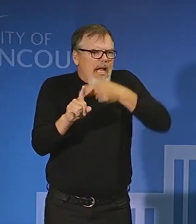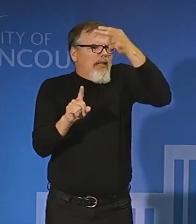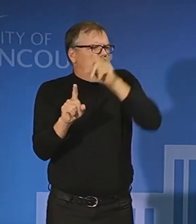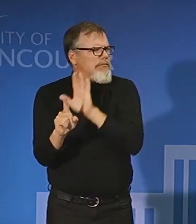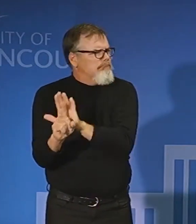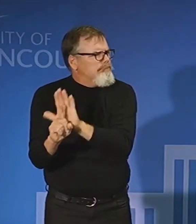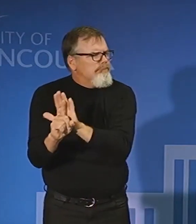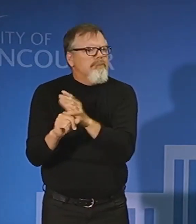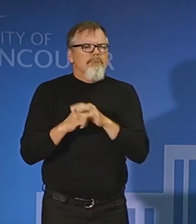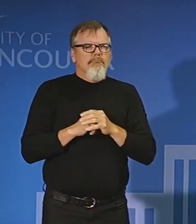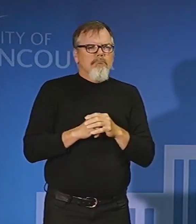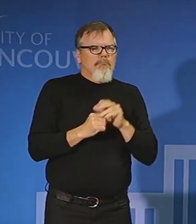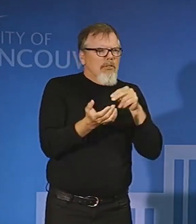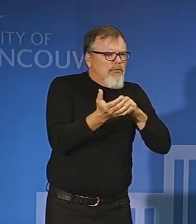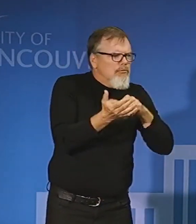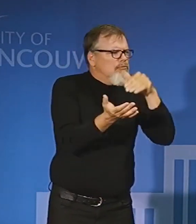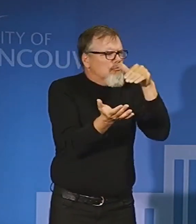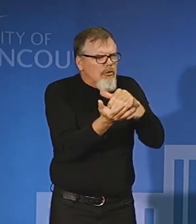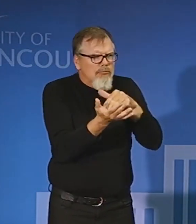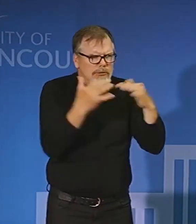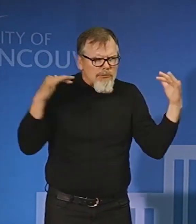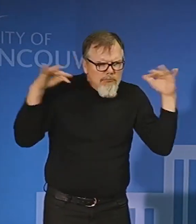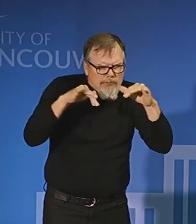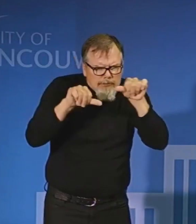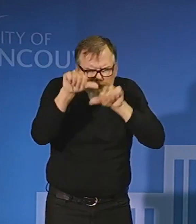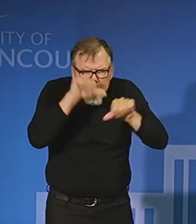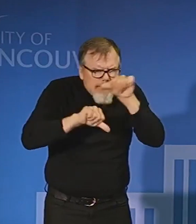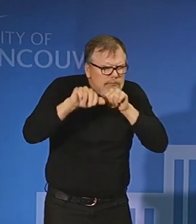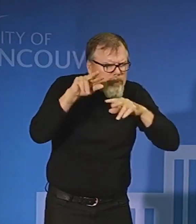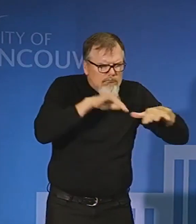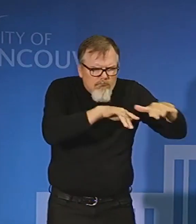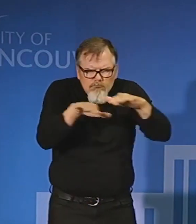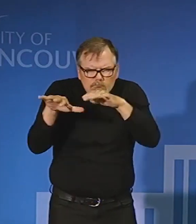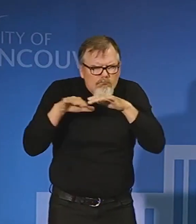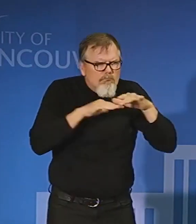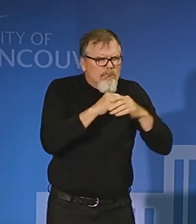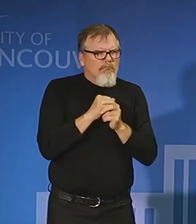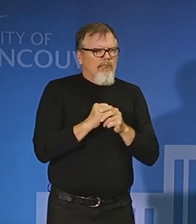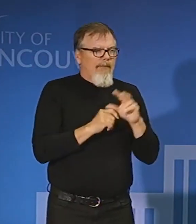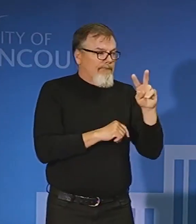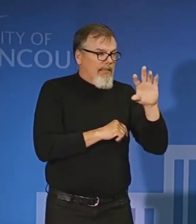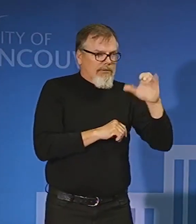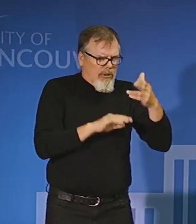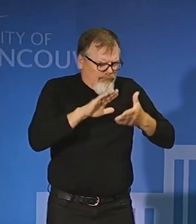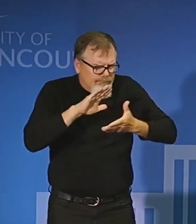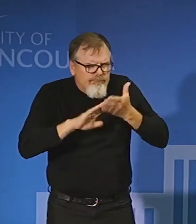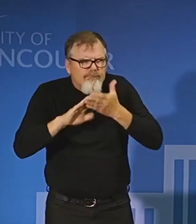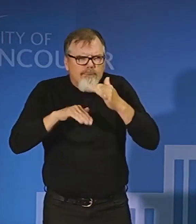and we assist any facility, whether it's one that we operate at Vancouver Coastal Health, private facility, one